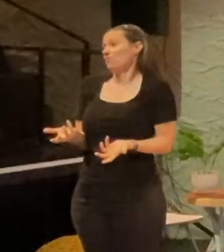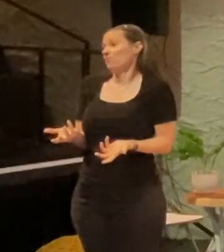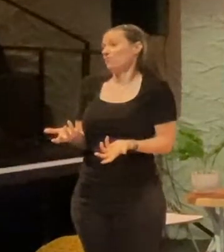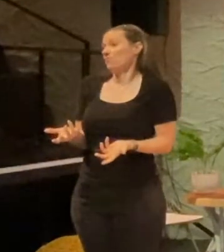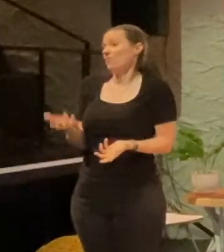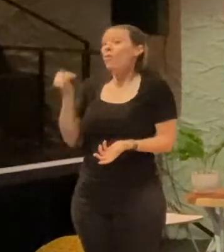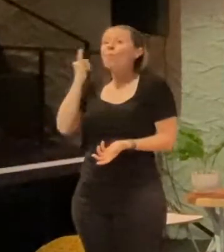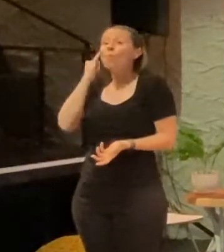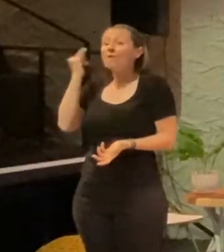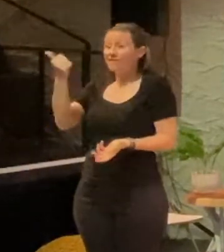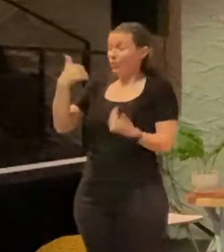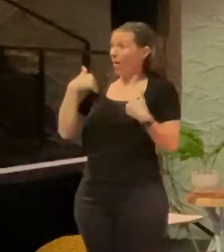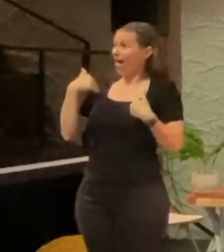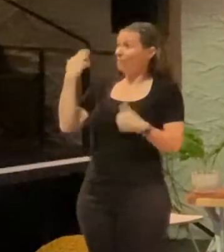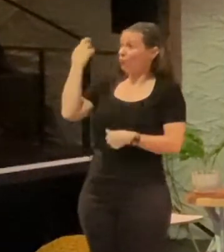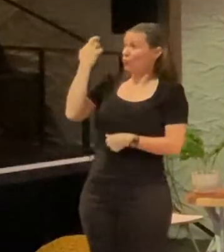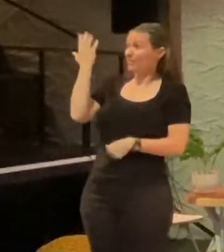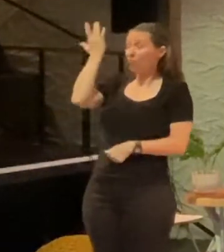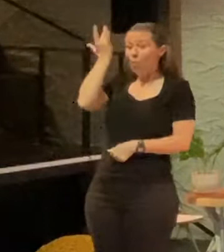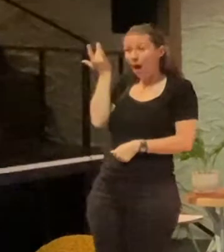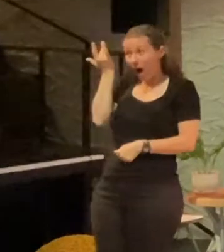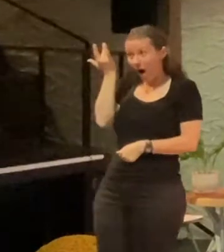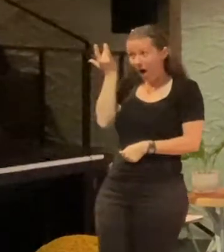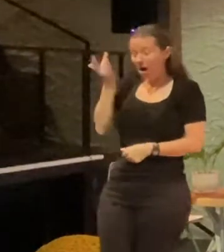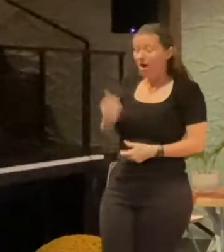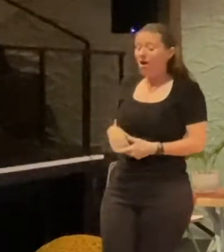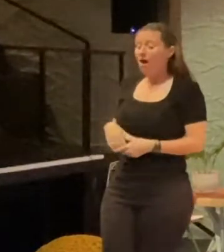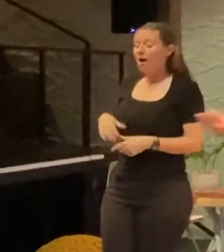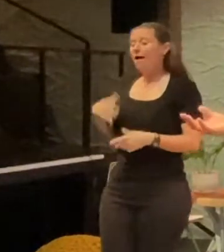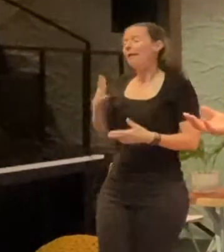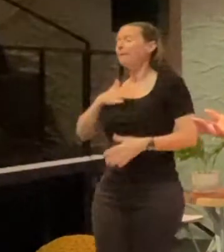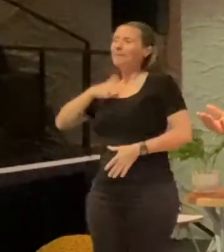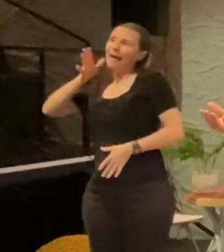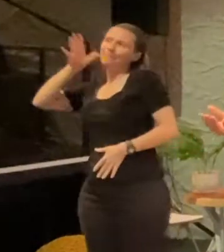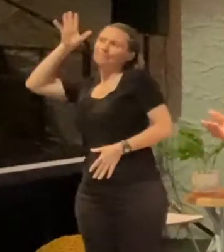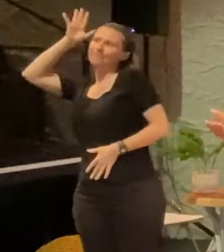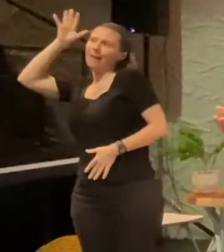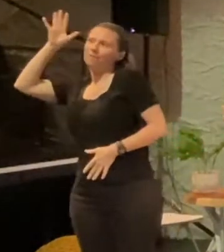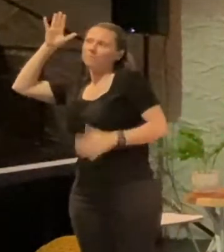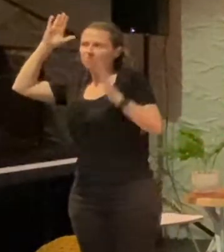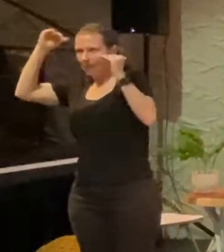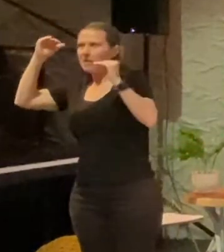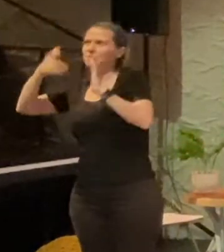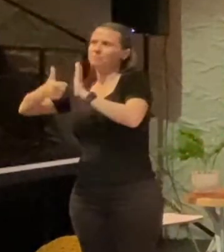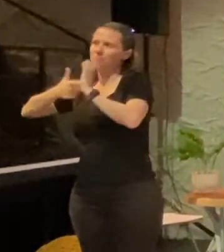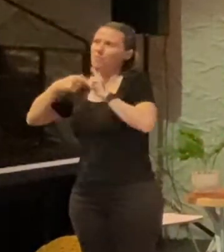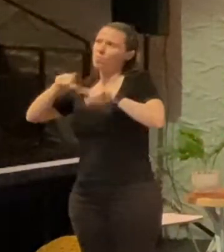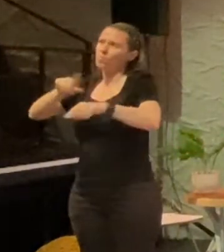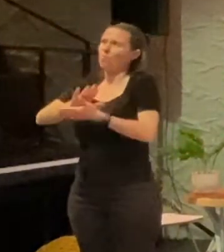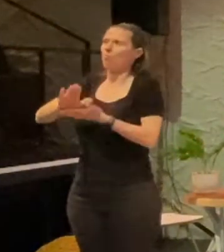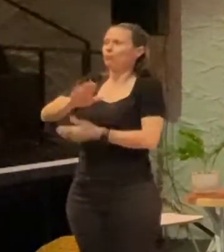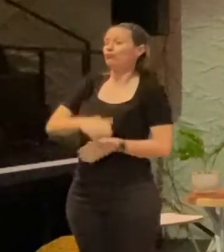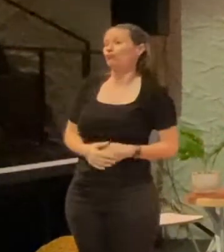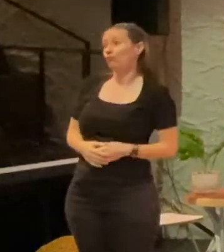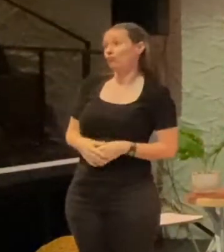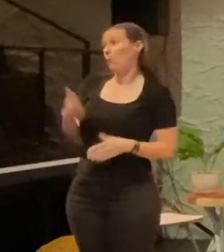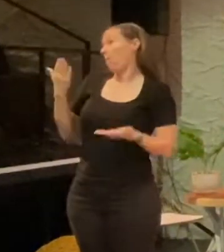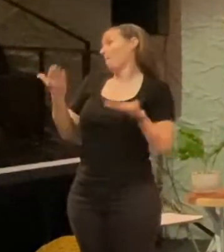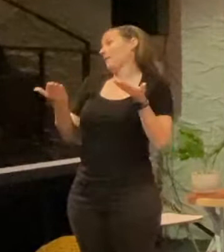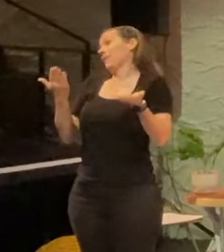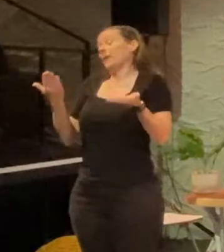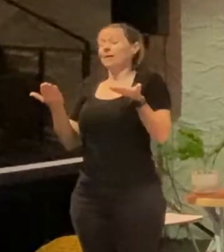Well, what if you have a reason why, and it's something like, my parents expect this of me? Or maybe, I don't